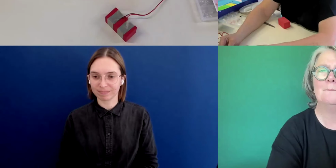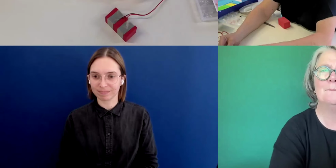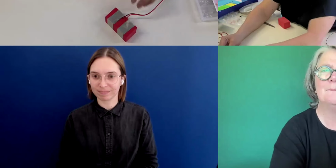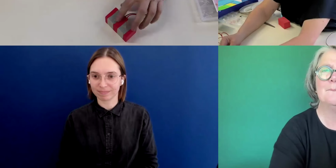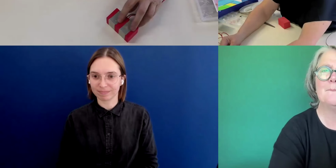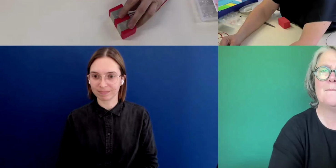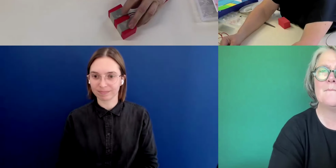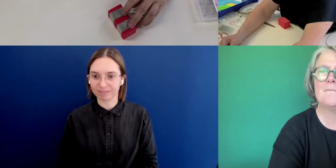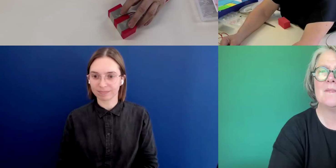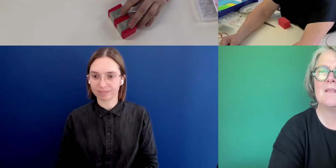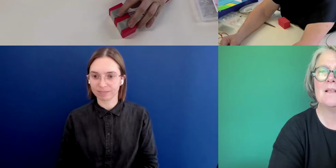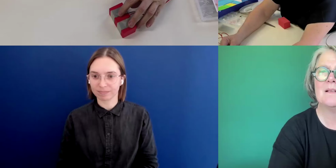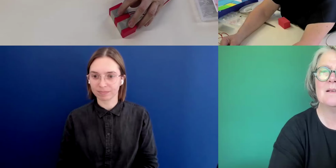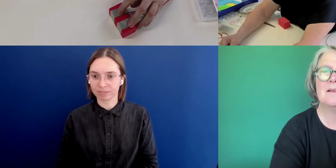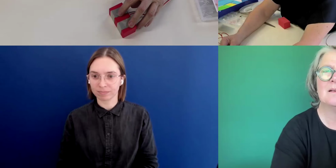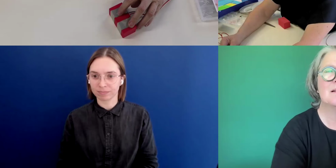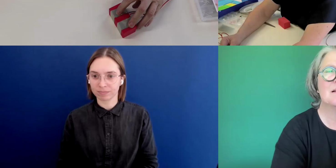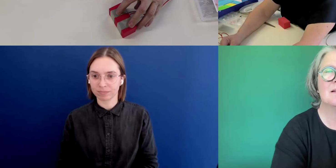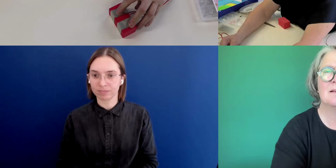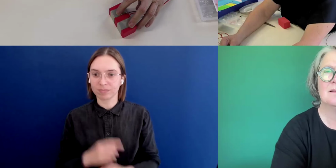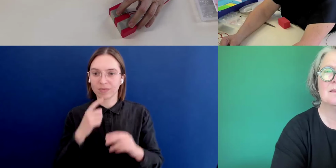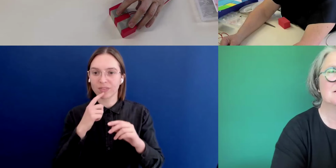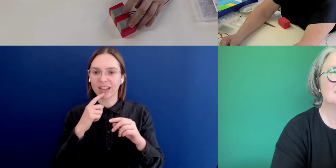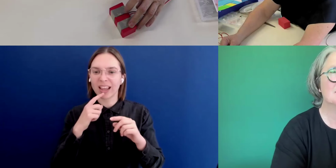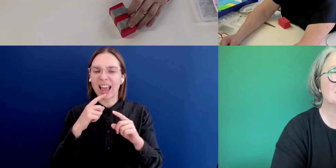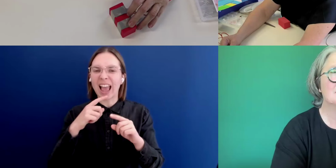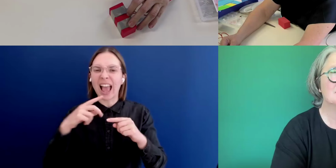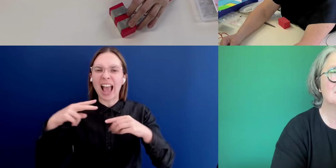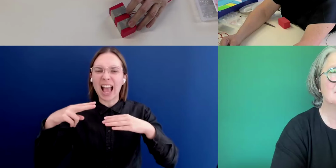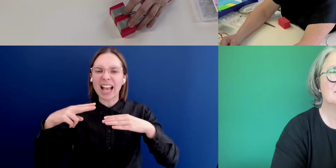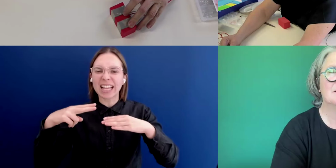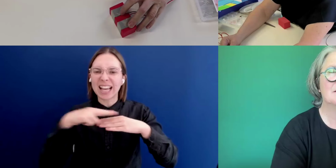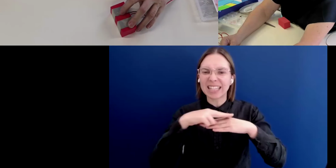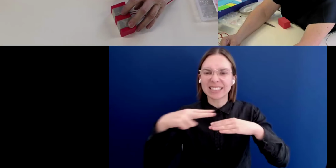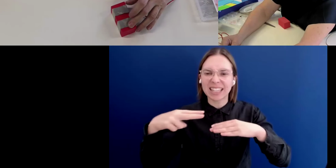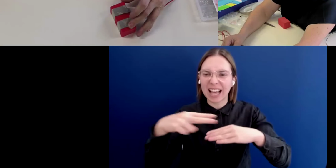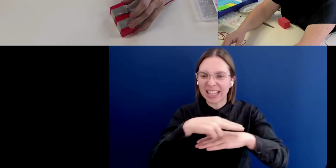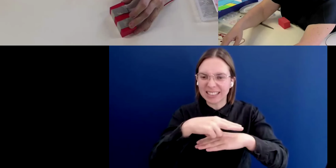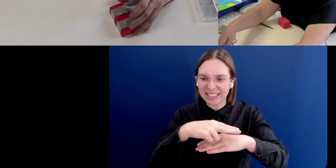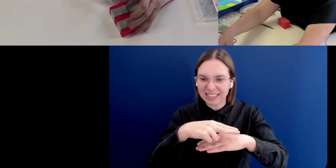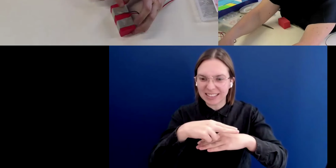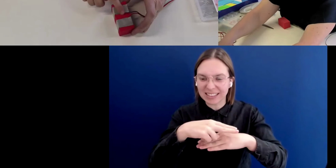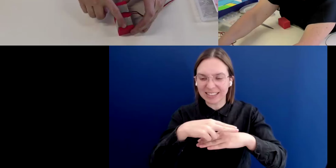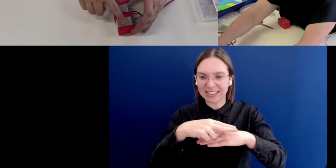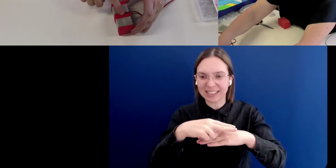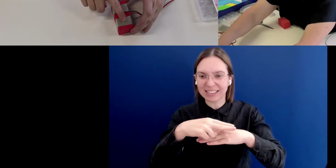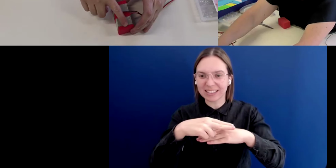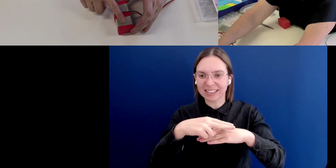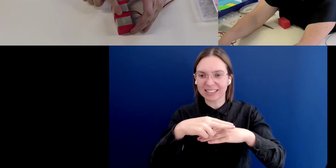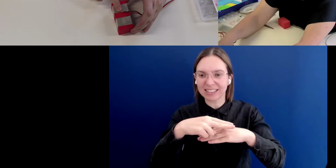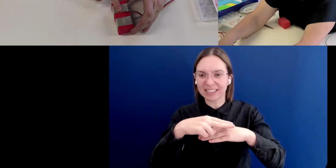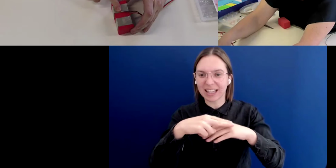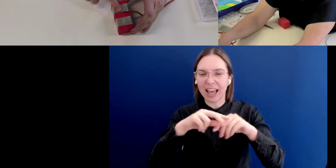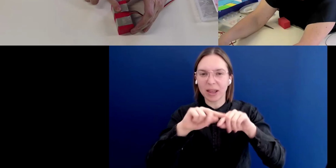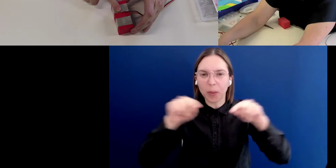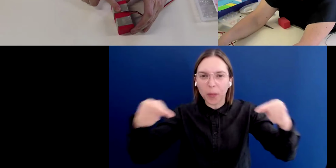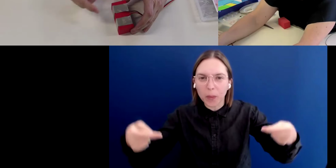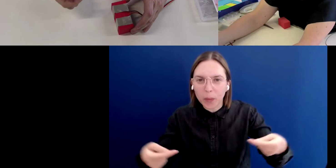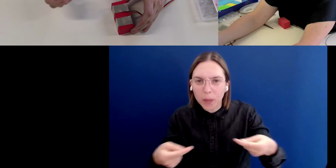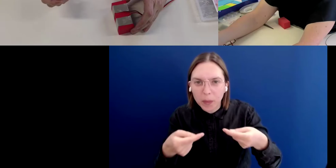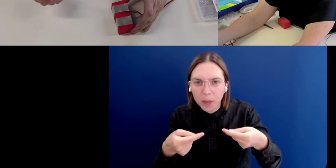this one, I've just cut the alligator clips off, strip the wire and I'll show you how to do that in a moment. This is an